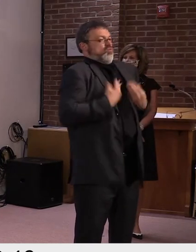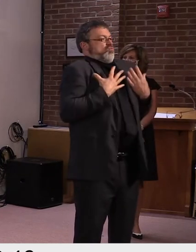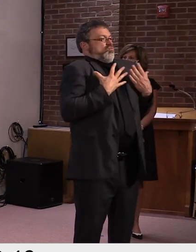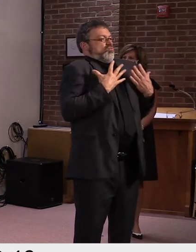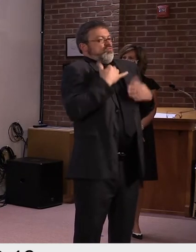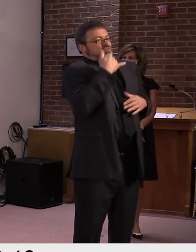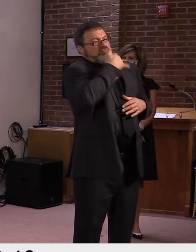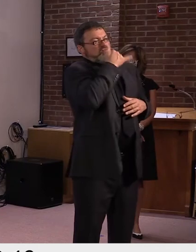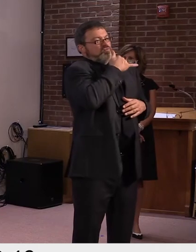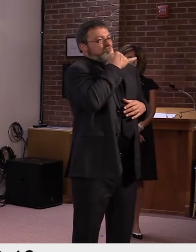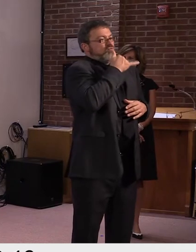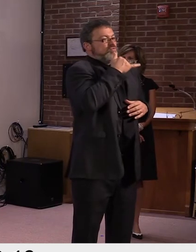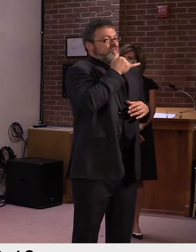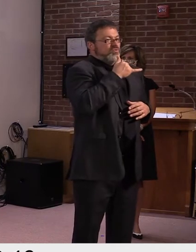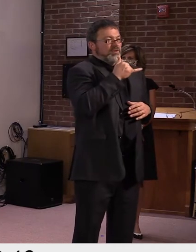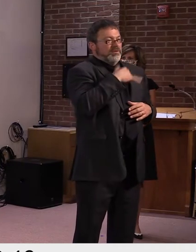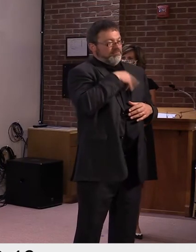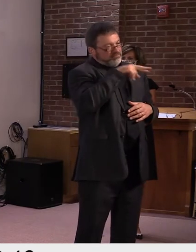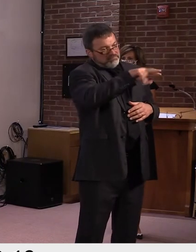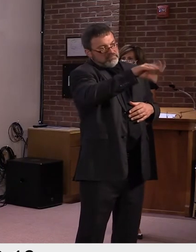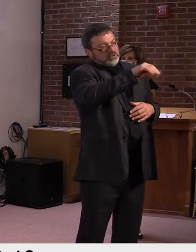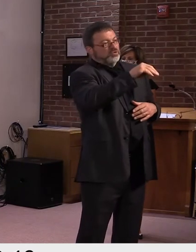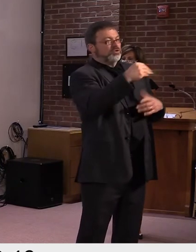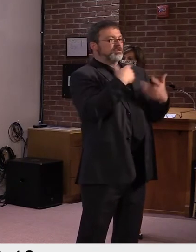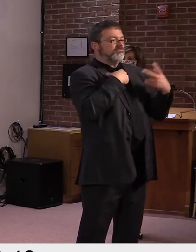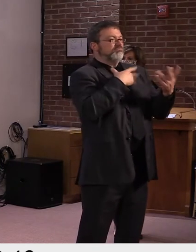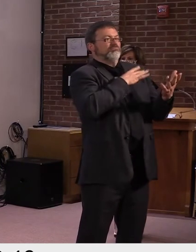picture spoke 1,000 words.